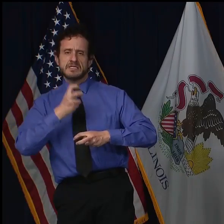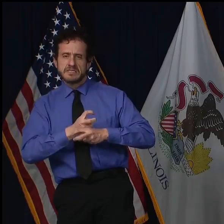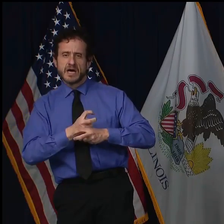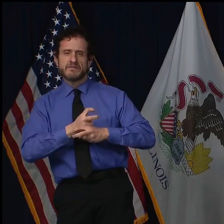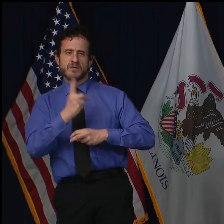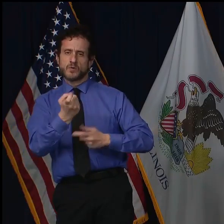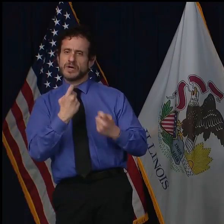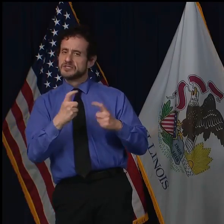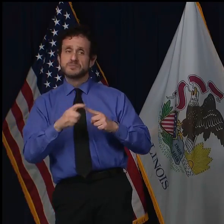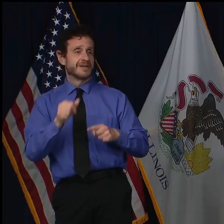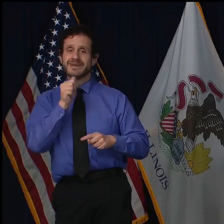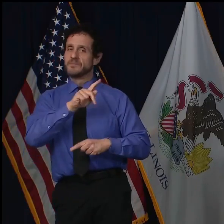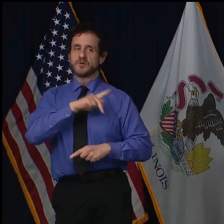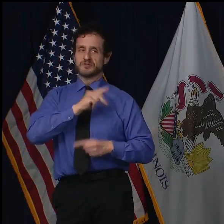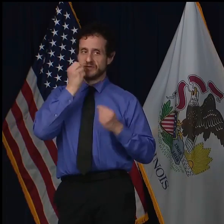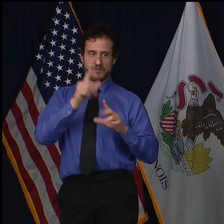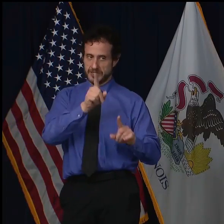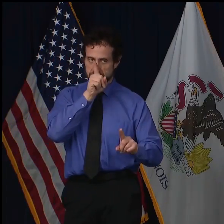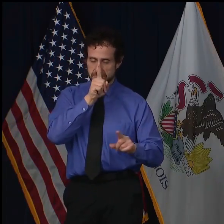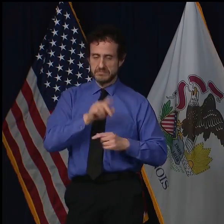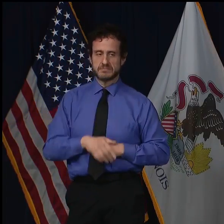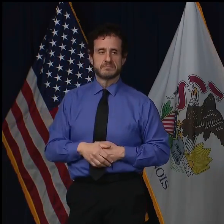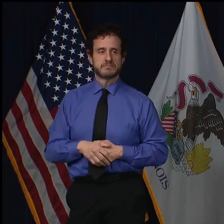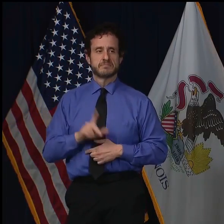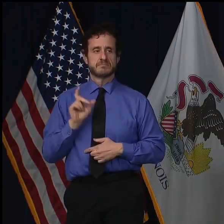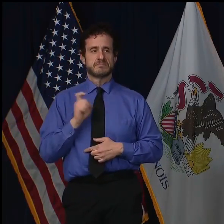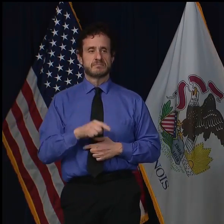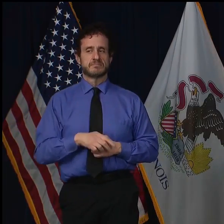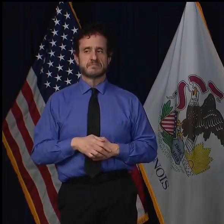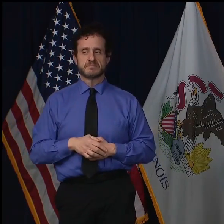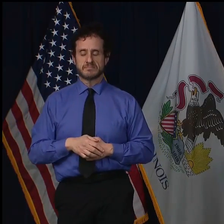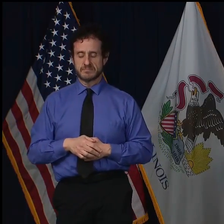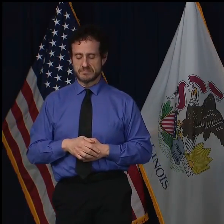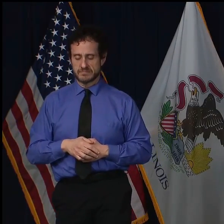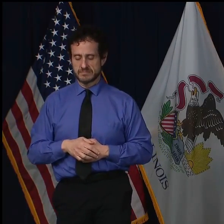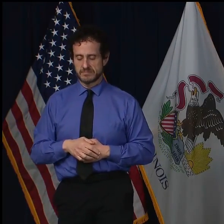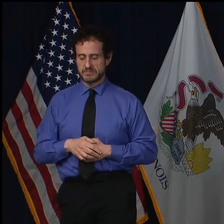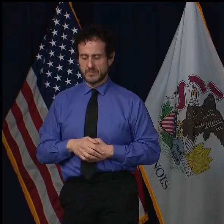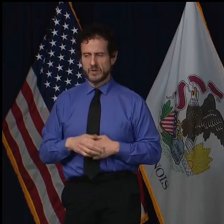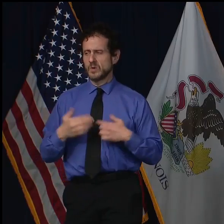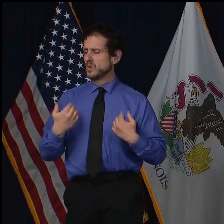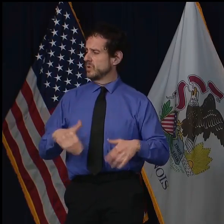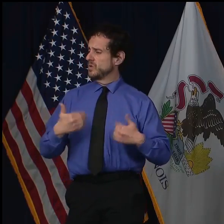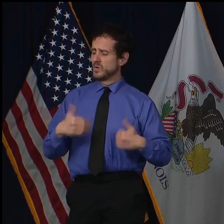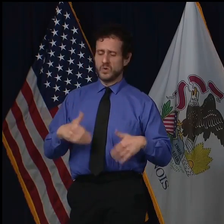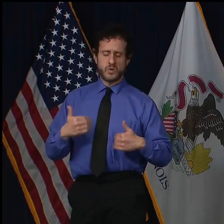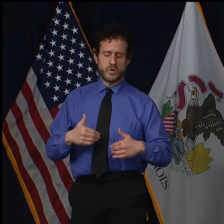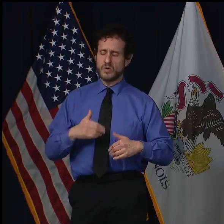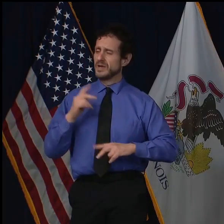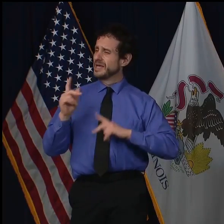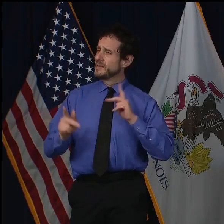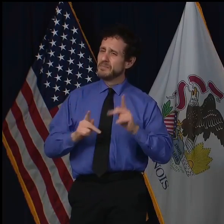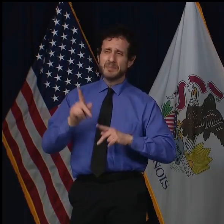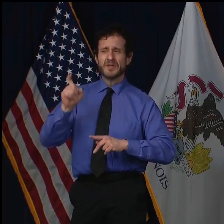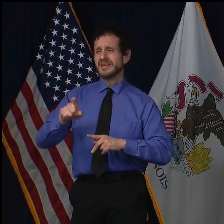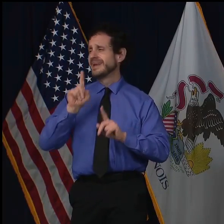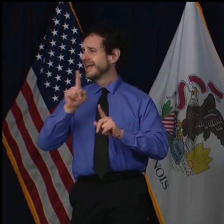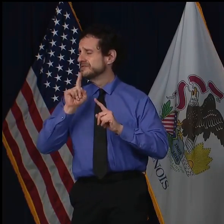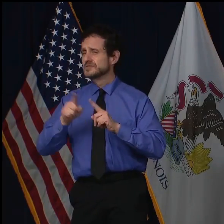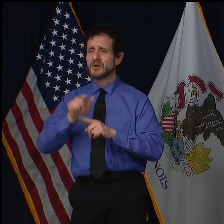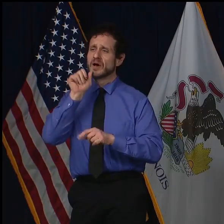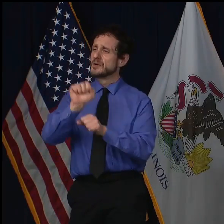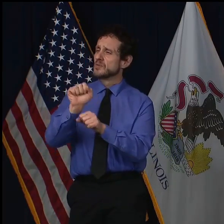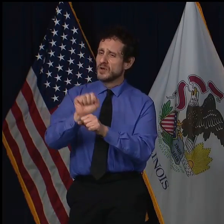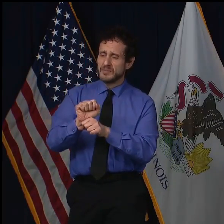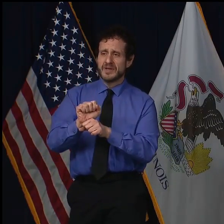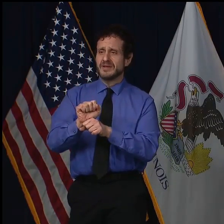not personal information. I see. Okay. Marian Ahern, NBC5. Frustration is so high with those trying to get answers about unemployment. Folks tell us